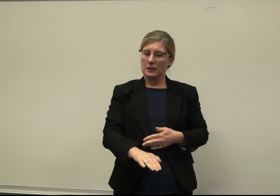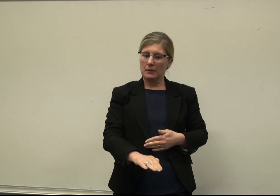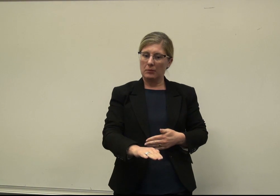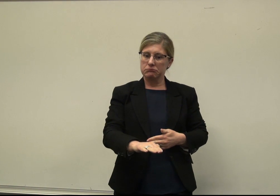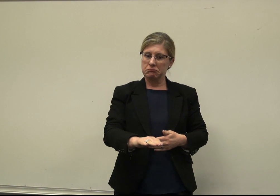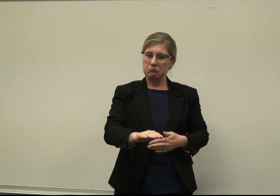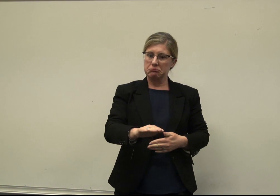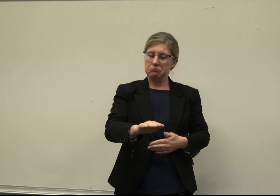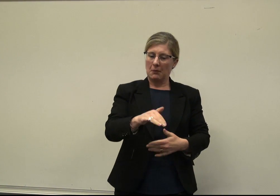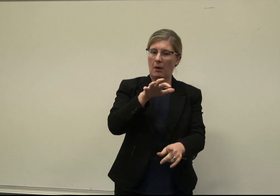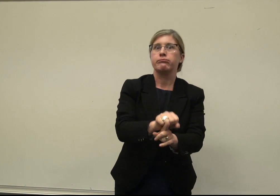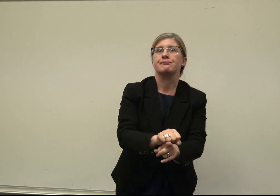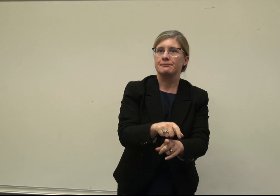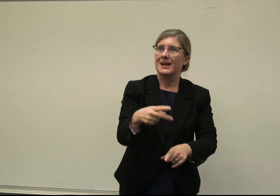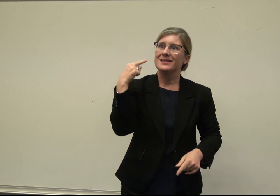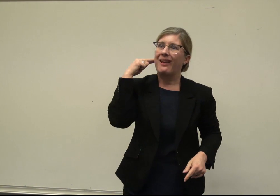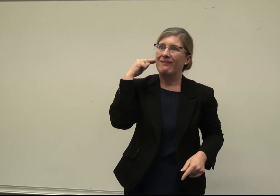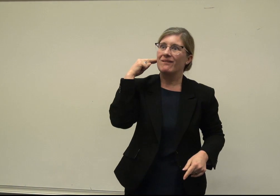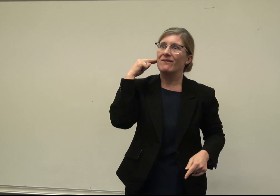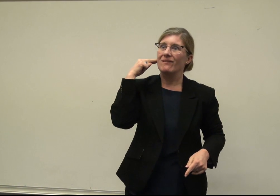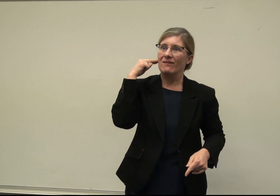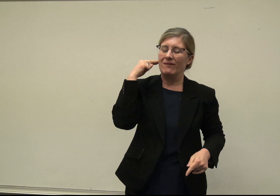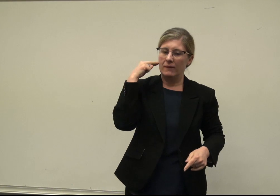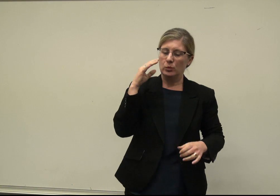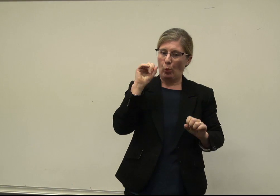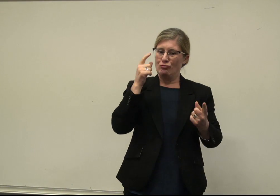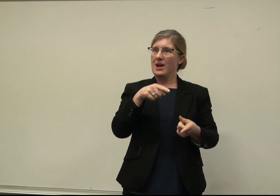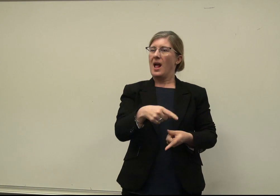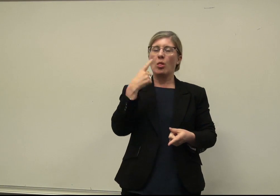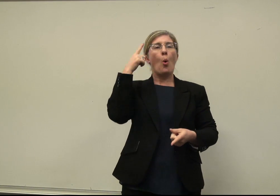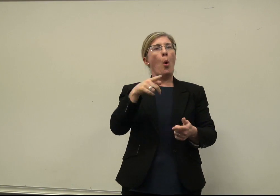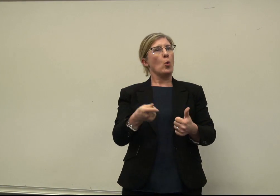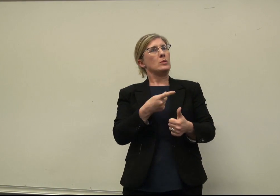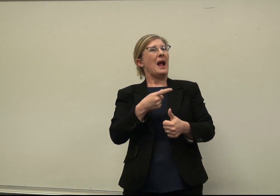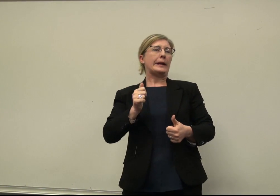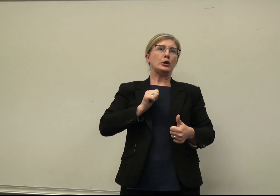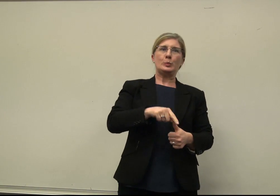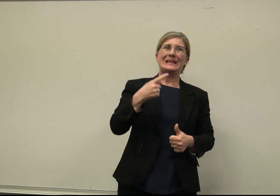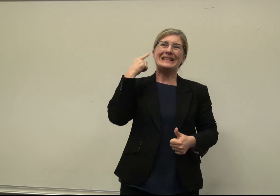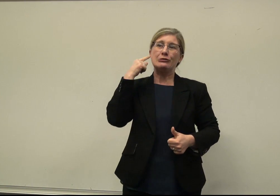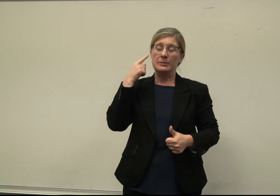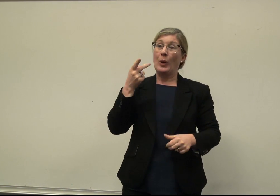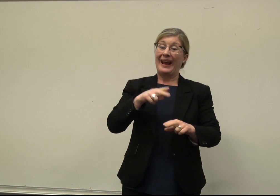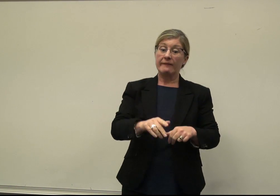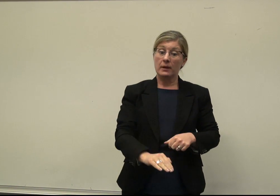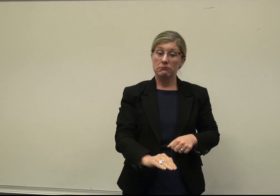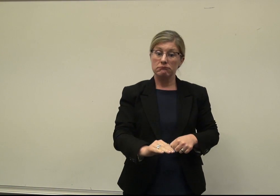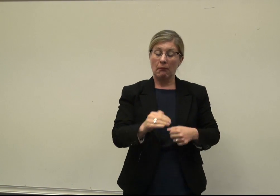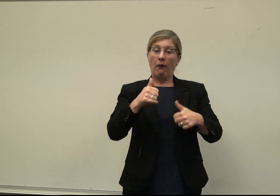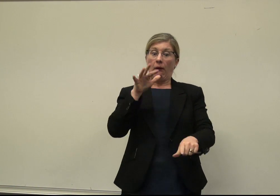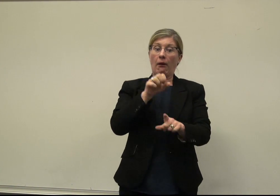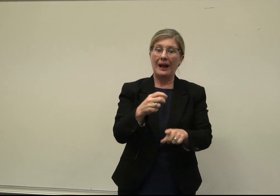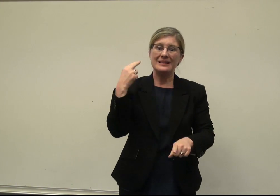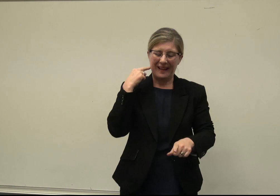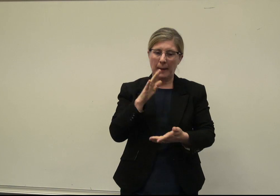that a child is not hearing. And if that happens, the child is deprived of input, because